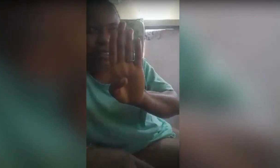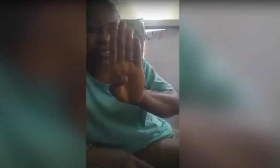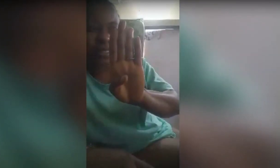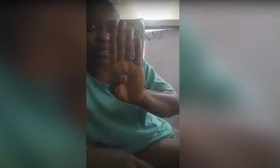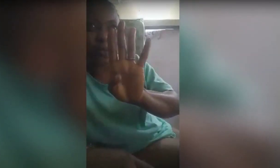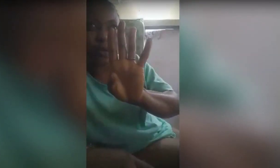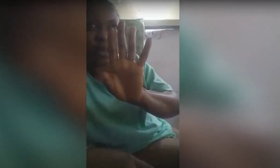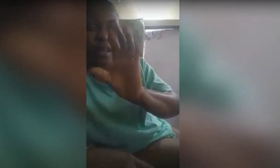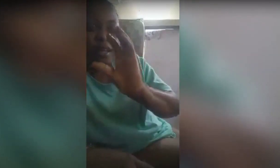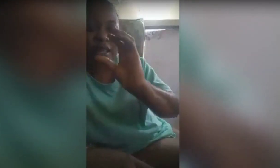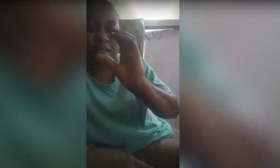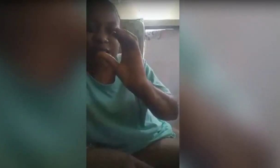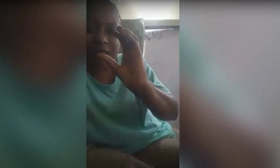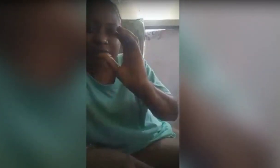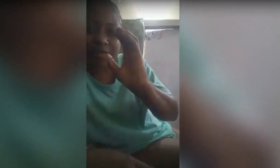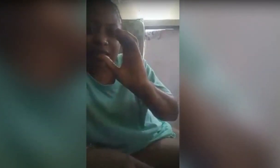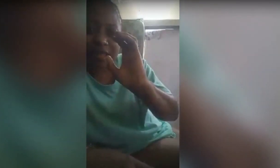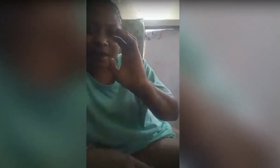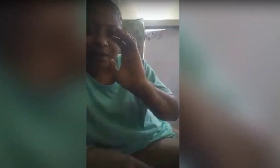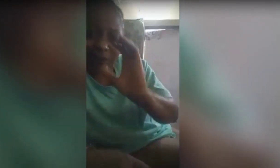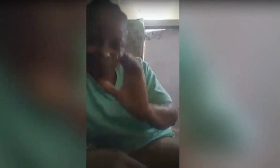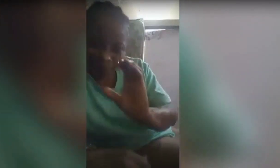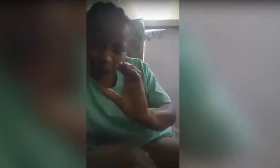C. Okay. This is C.